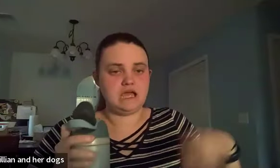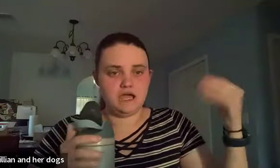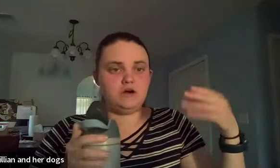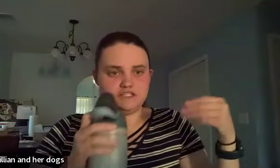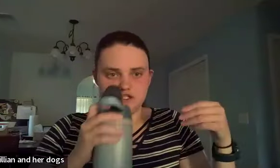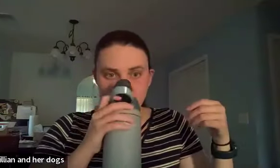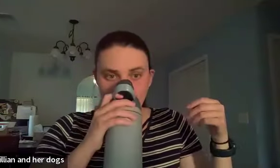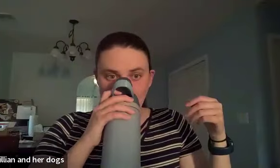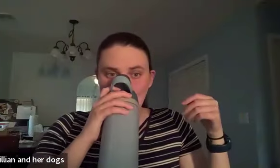just add on to it.